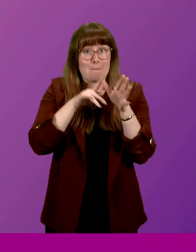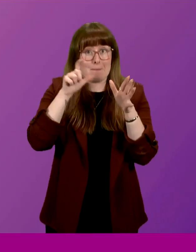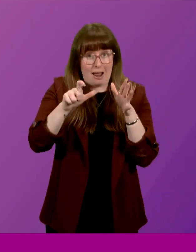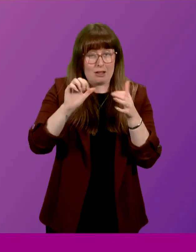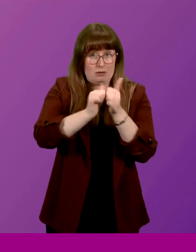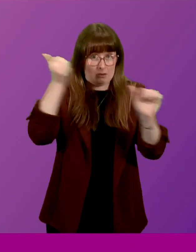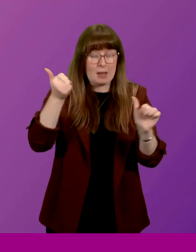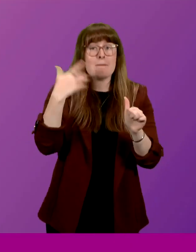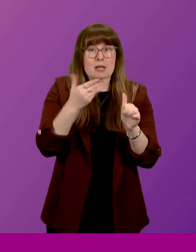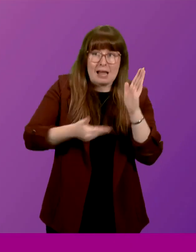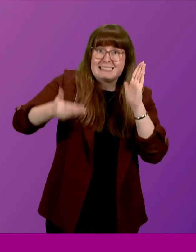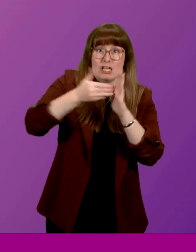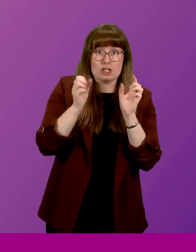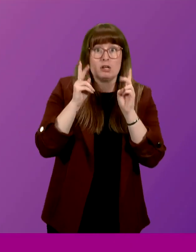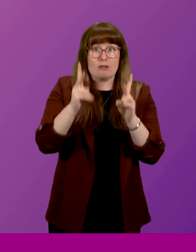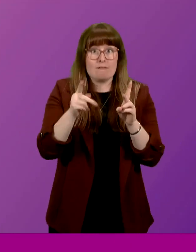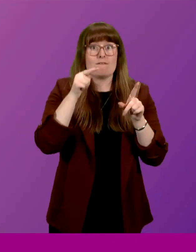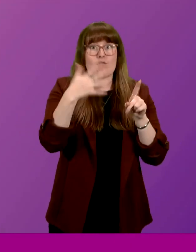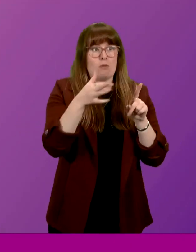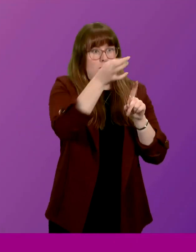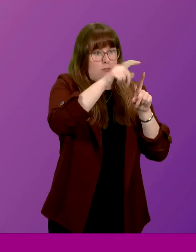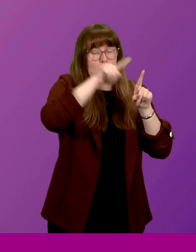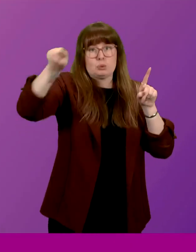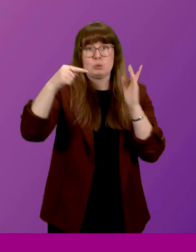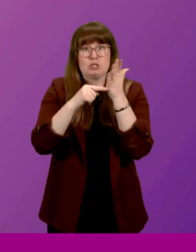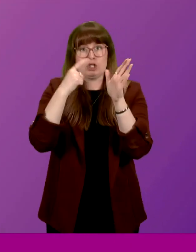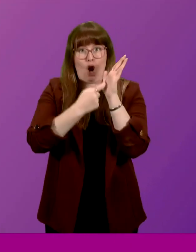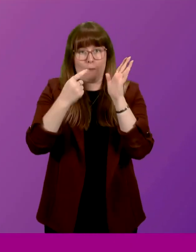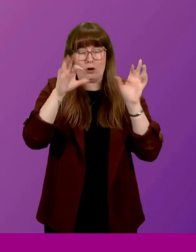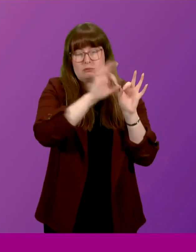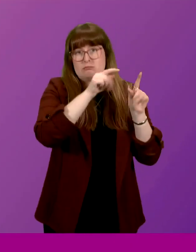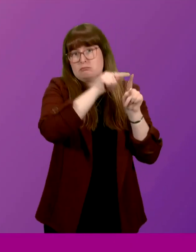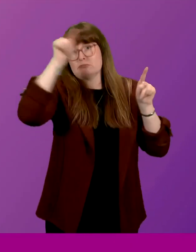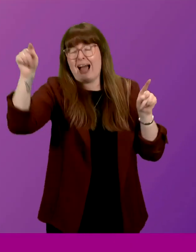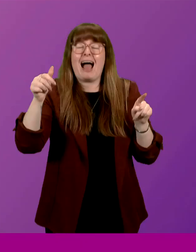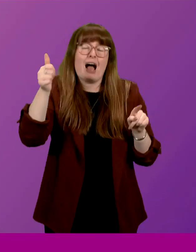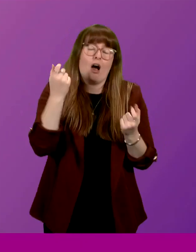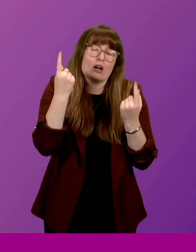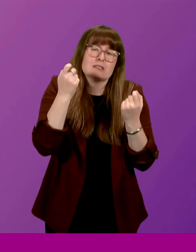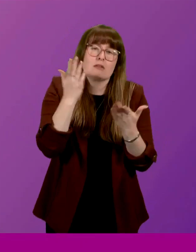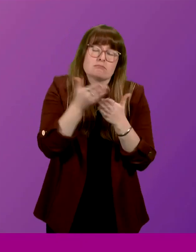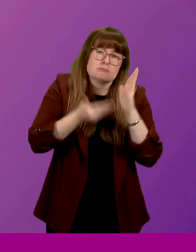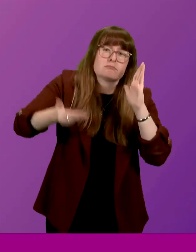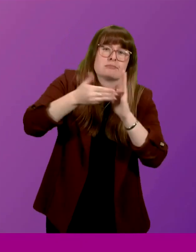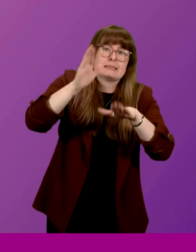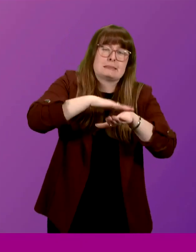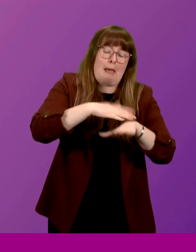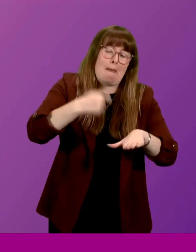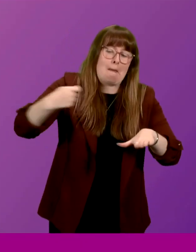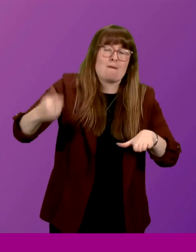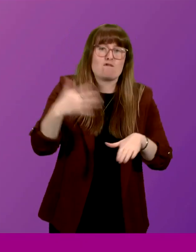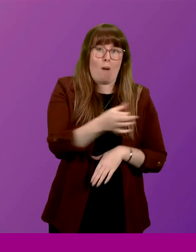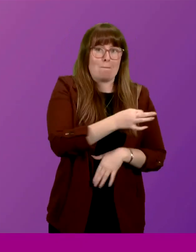MV Hebrides between Uig and Tarbert, which I accept puts on a longer journey for travellers from